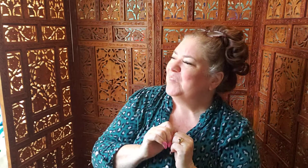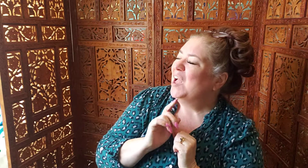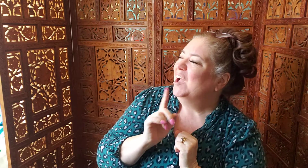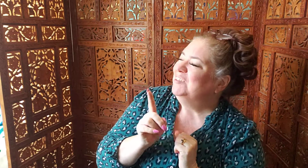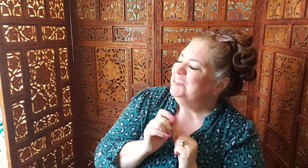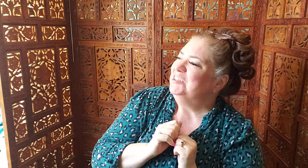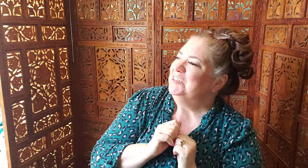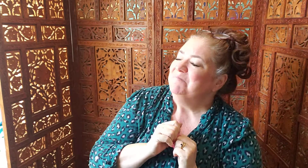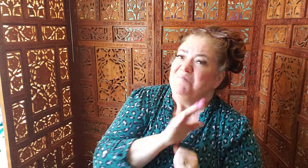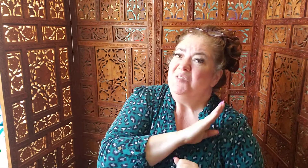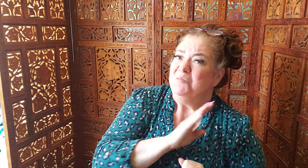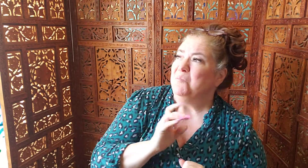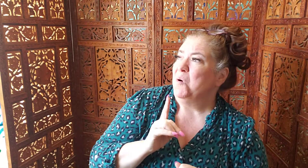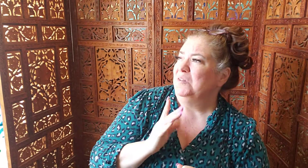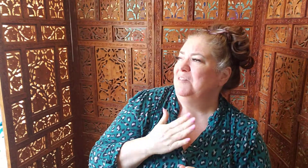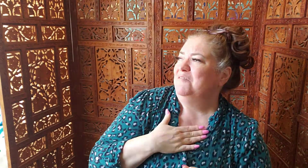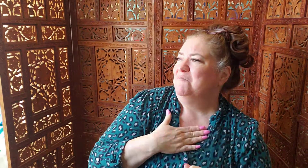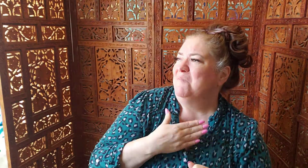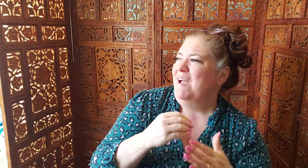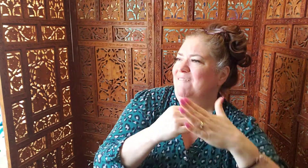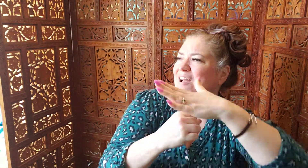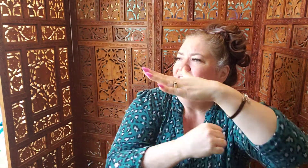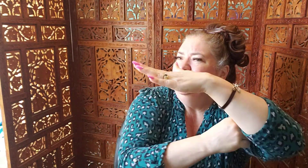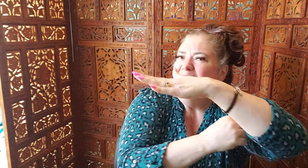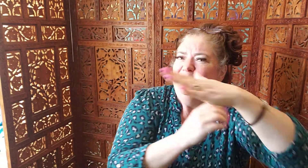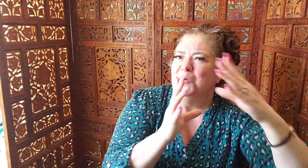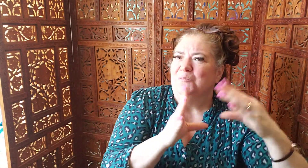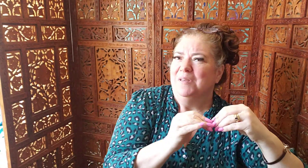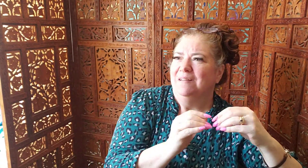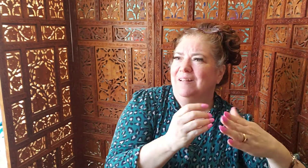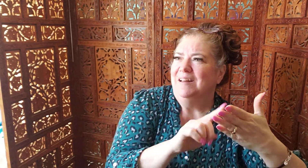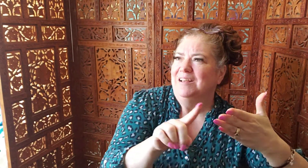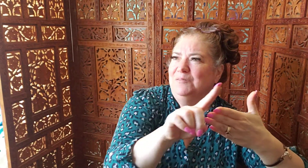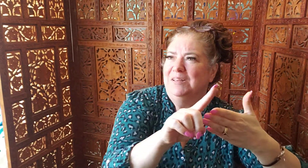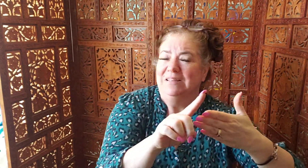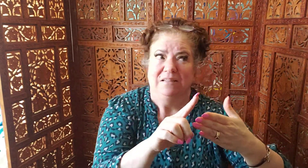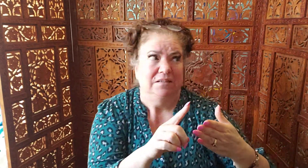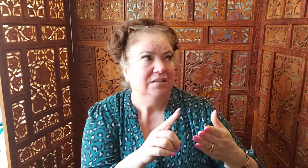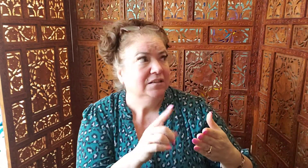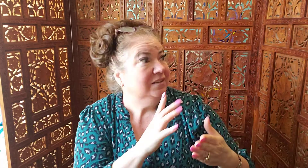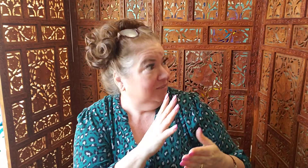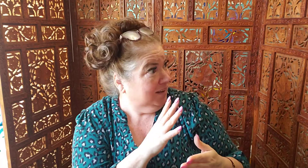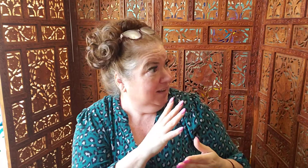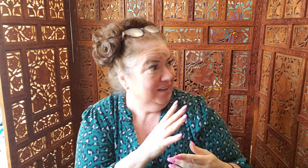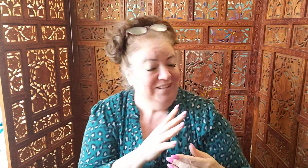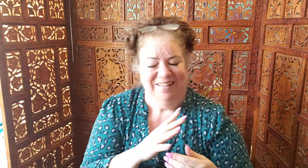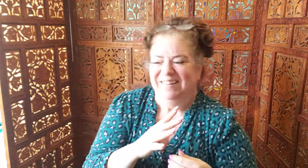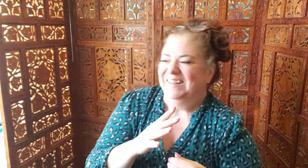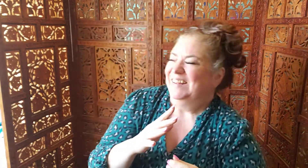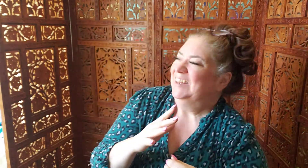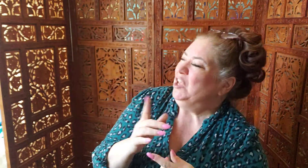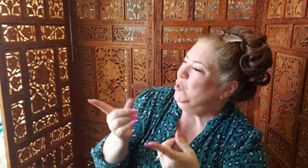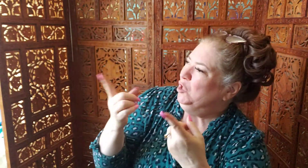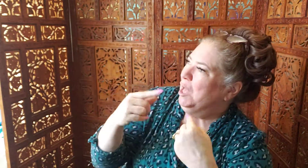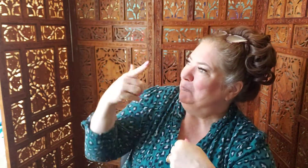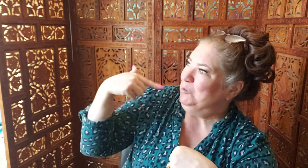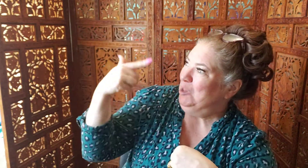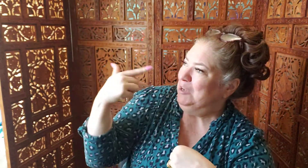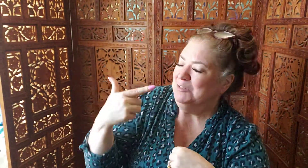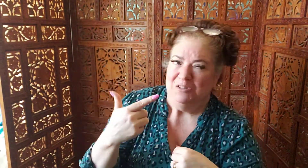is meeting next week. Ounce by ounce, putting it together. You'll come to lunch. Small amounts, adding up to make a work of art. First of all,